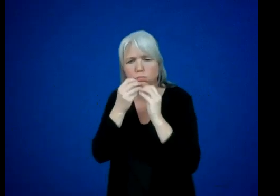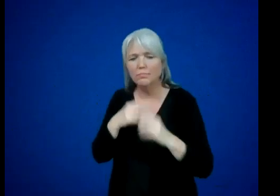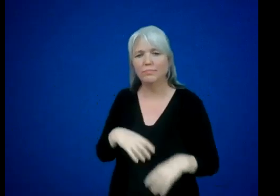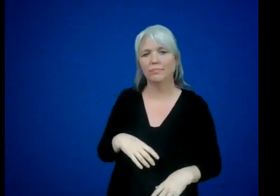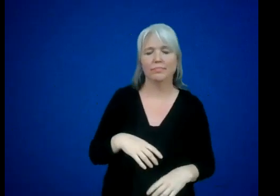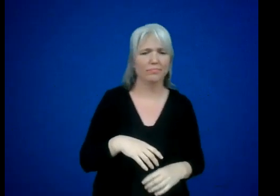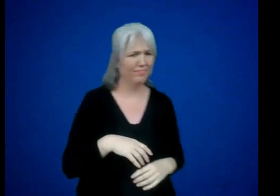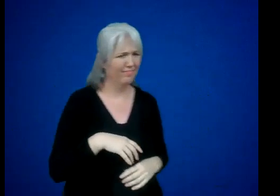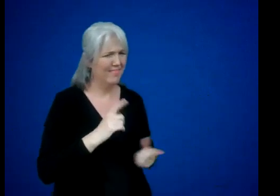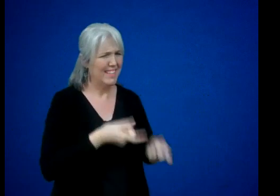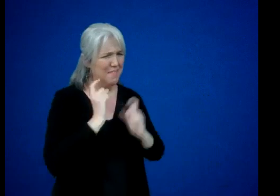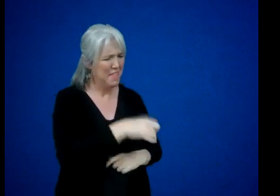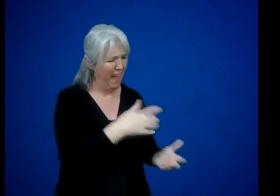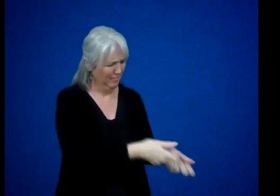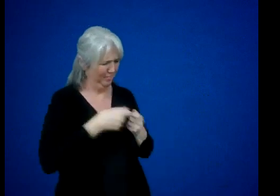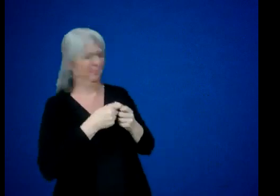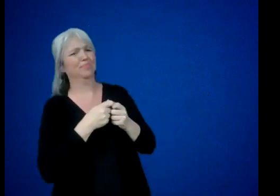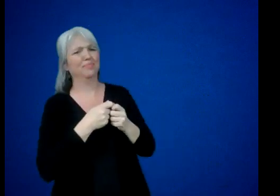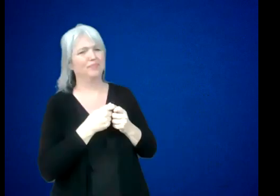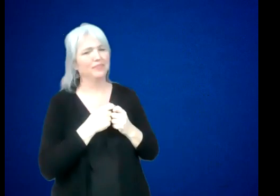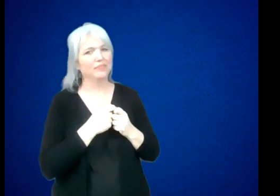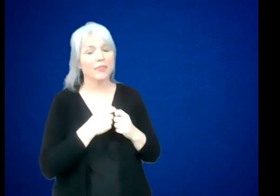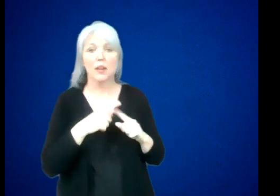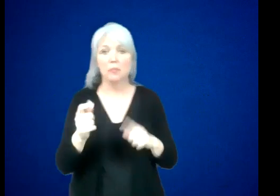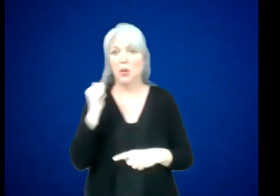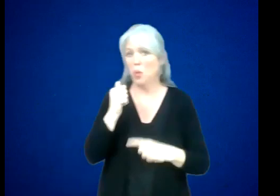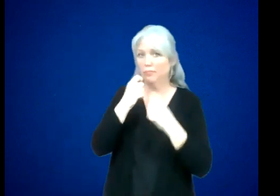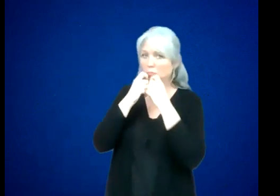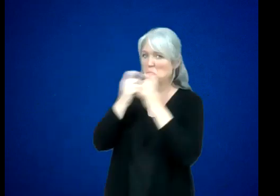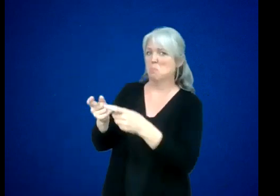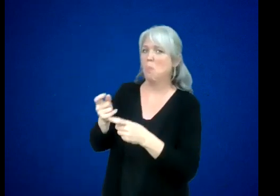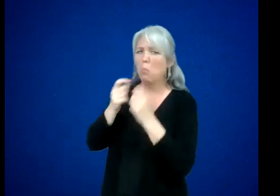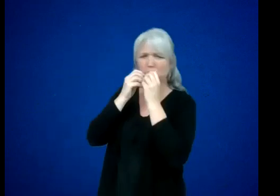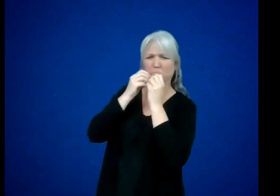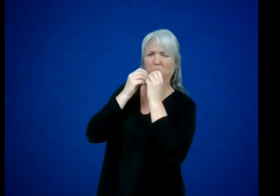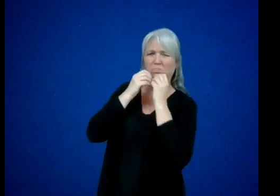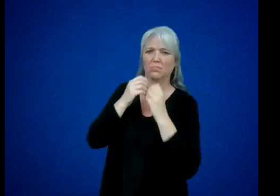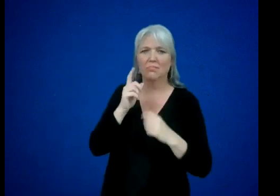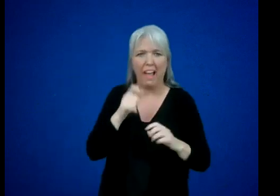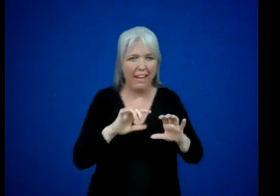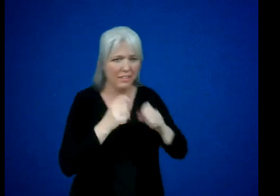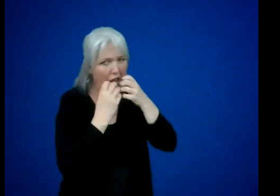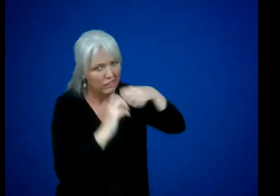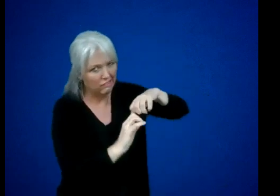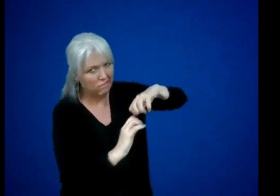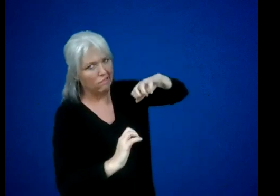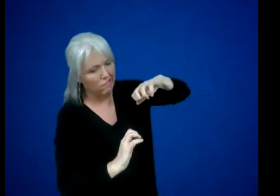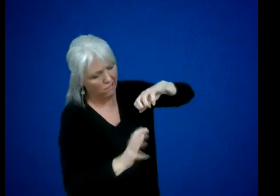that," I said to Winn-Dixie, but he wouldn't give it up. I had to reach inside his mouth and pull it out.